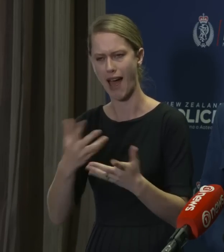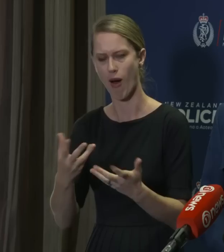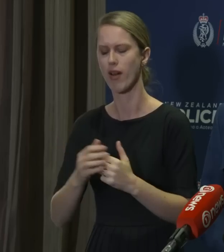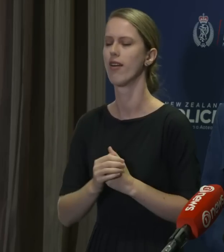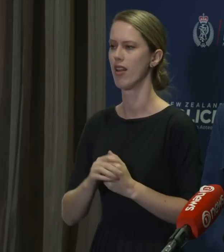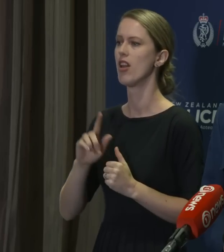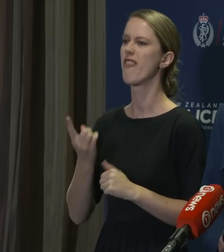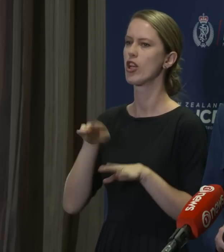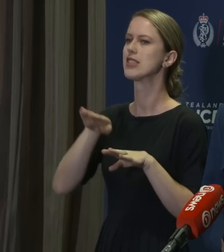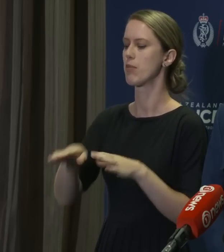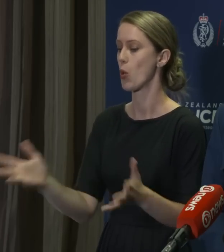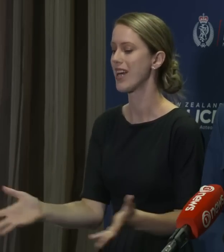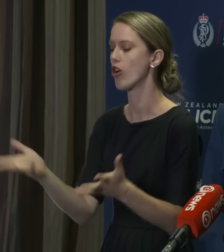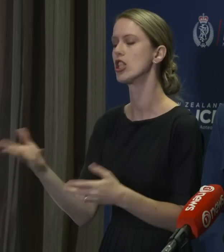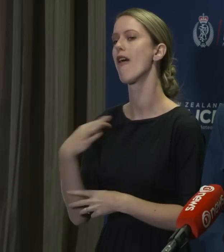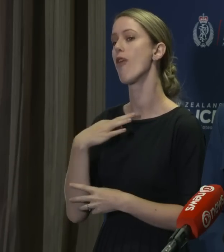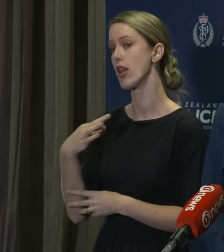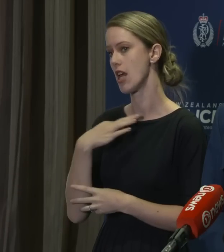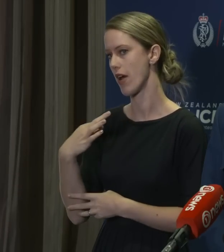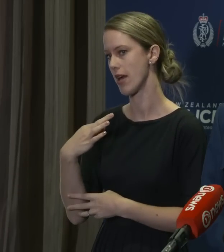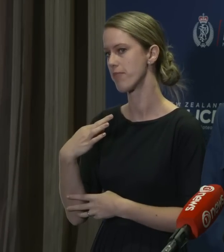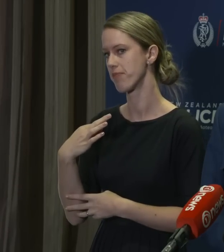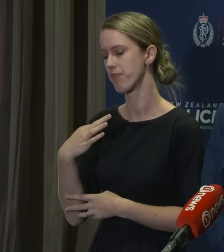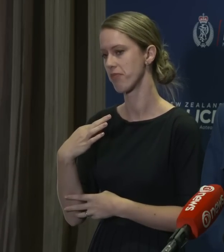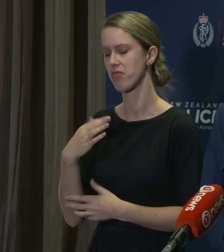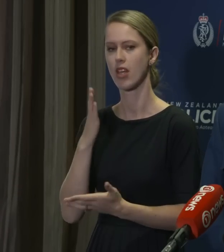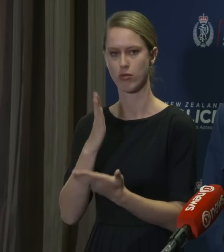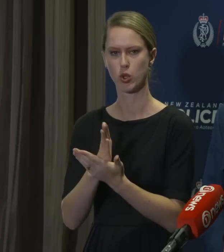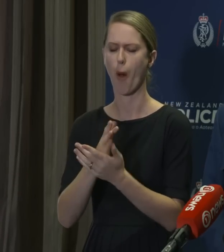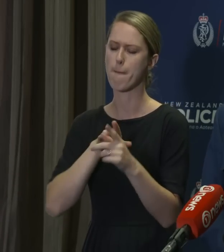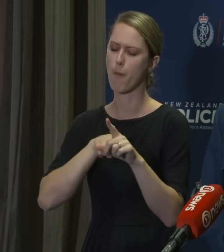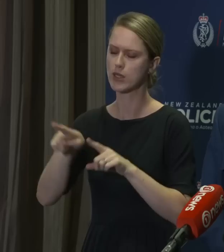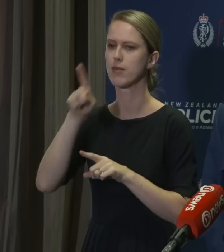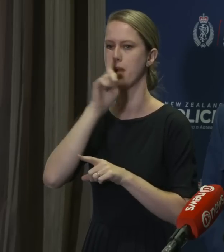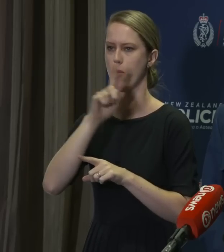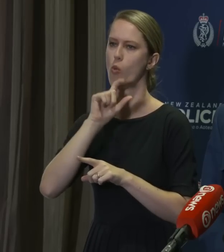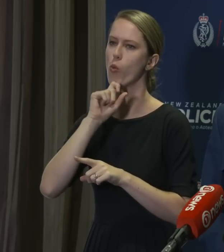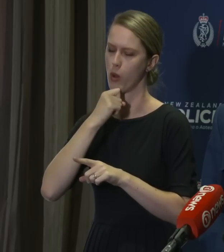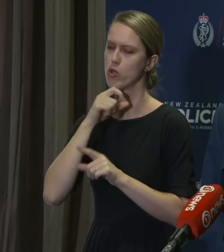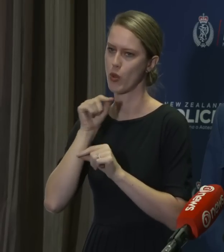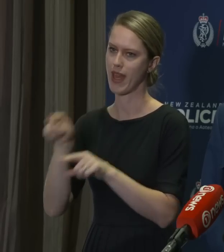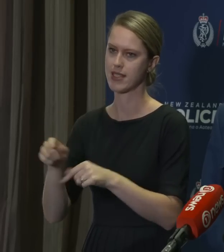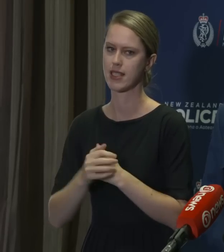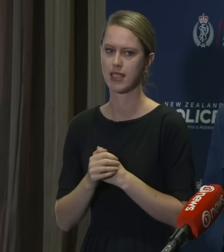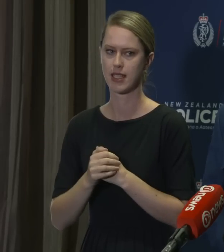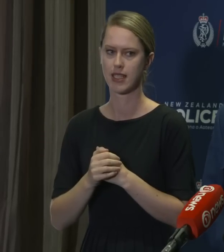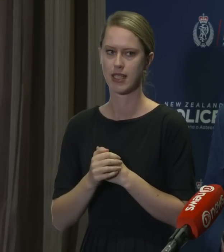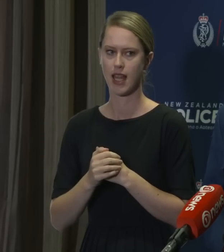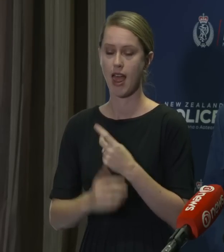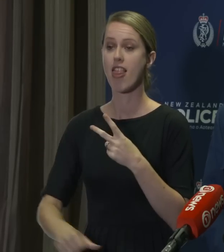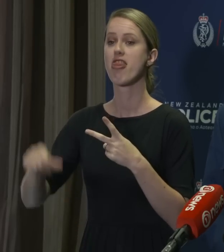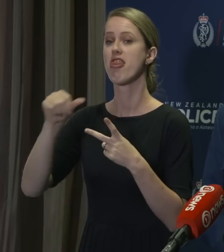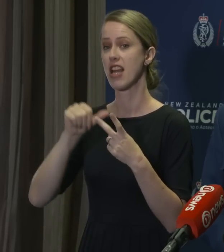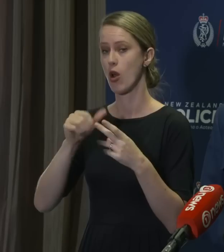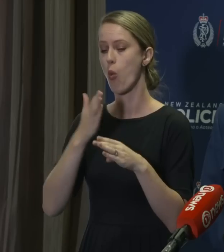step is to encourage people to do it voluntarily. I'm sure that the majority of people will do so. We'll then be